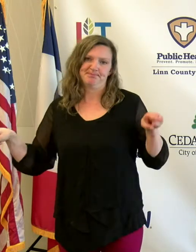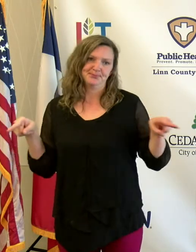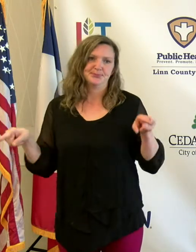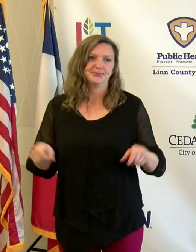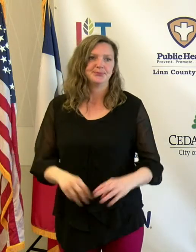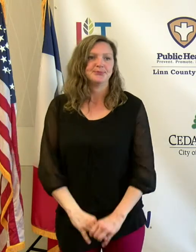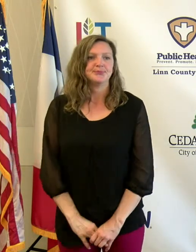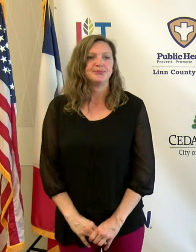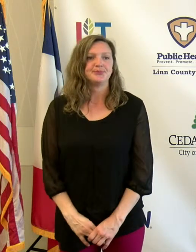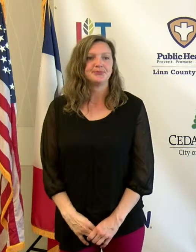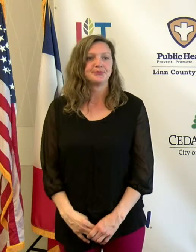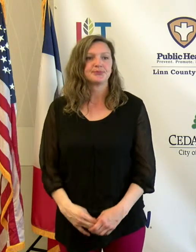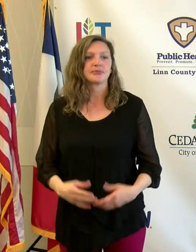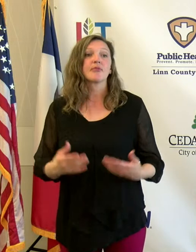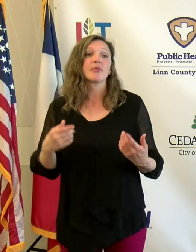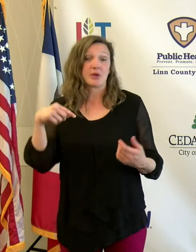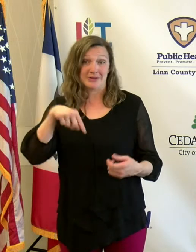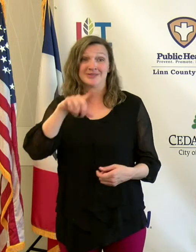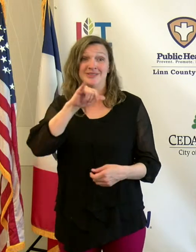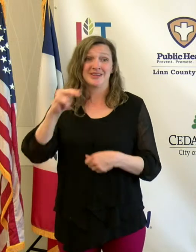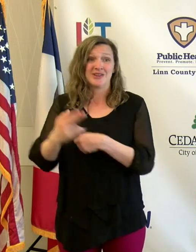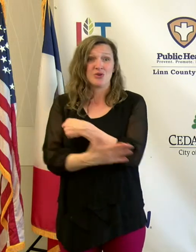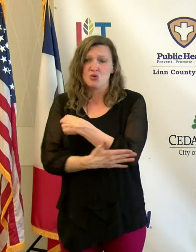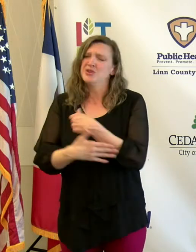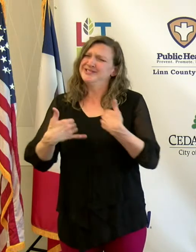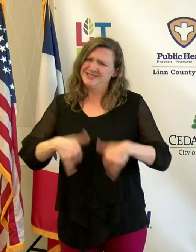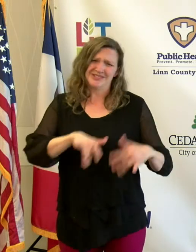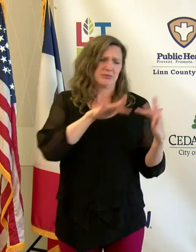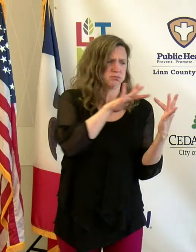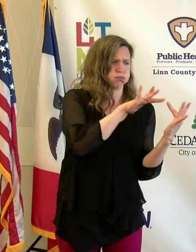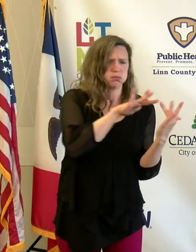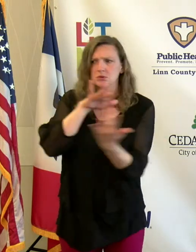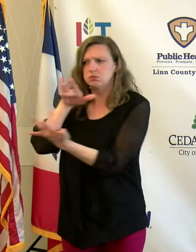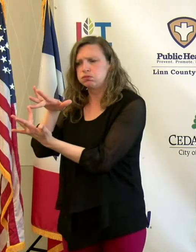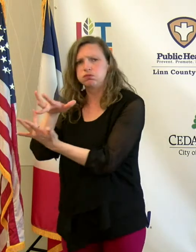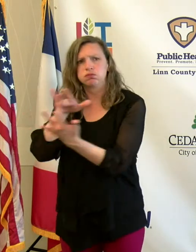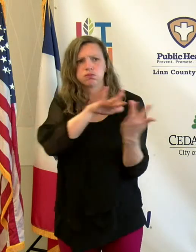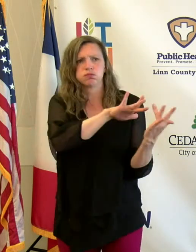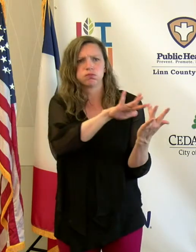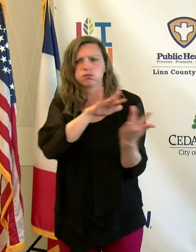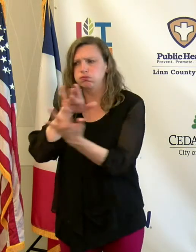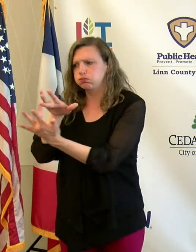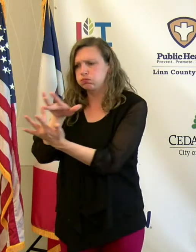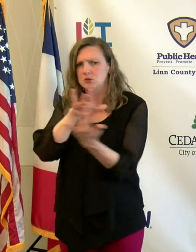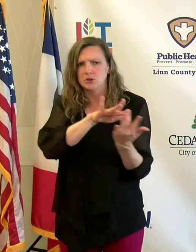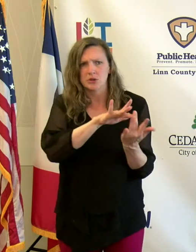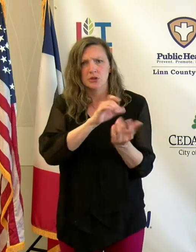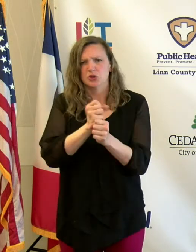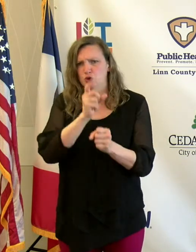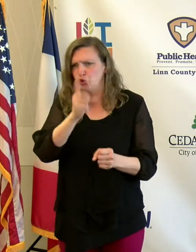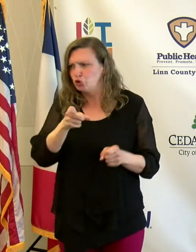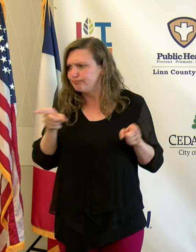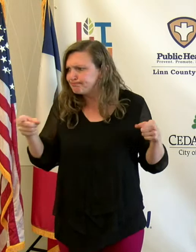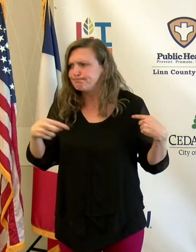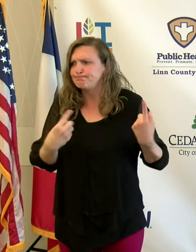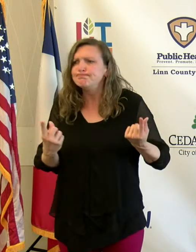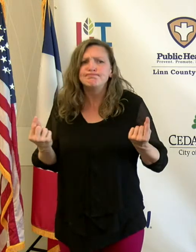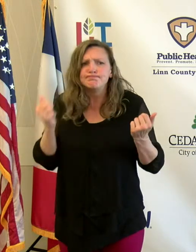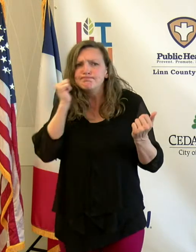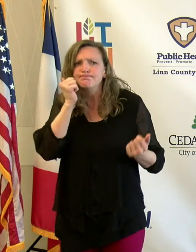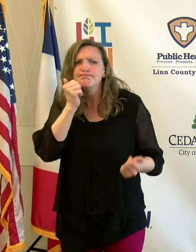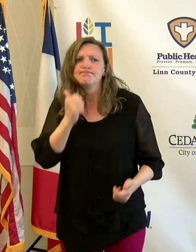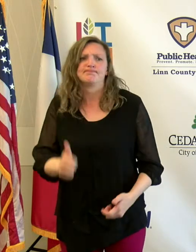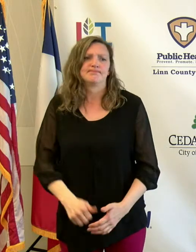Public Health continues to be in daily communication with both of these facilities. In addition to working with our long-term care